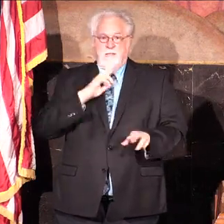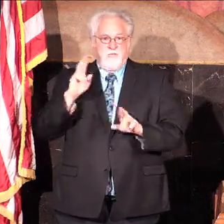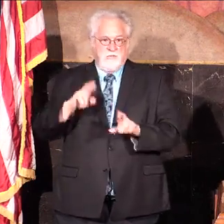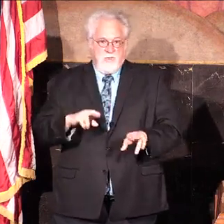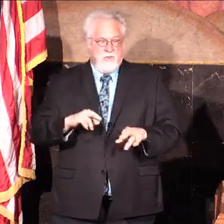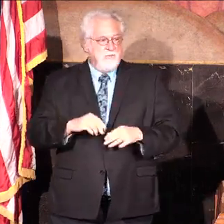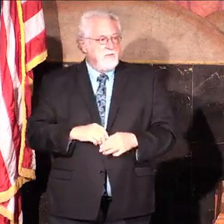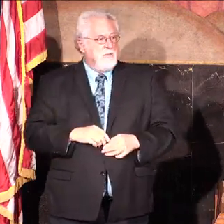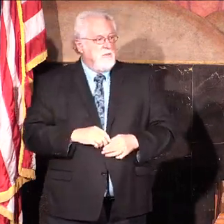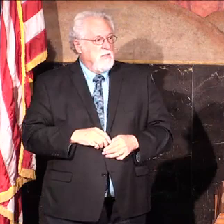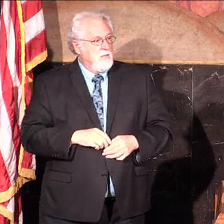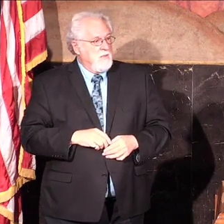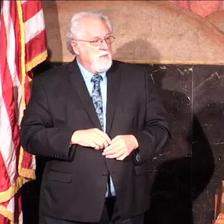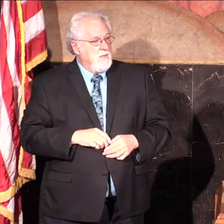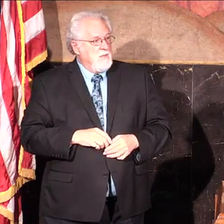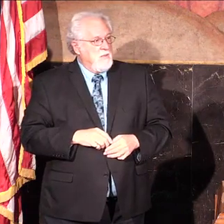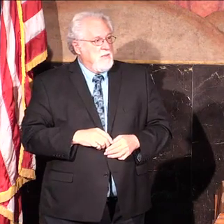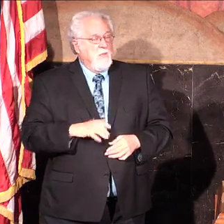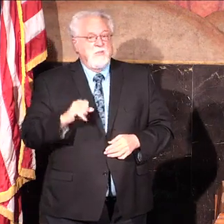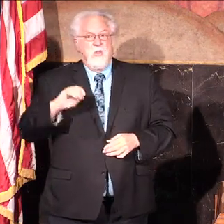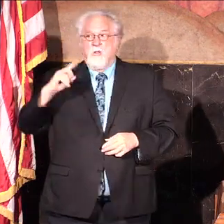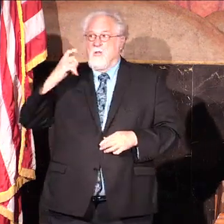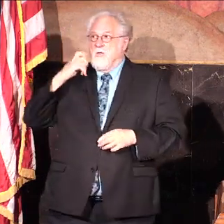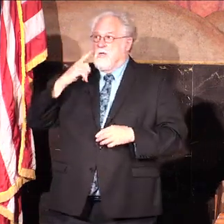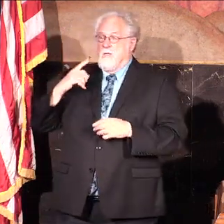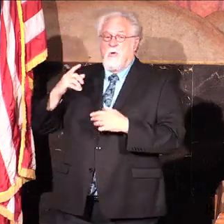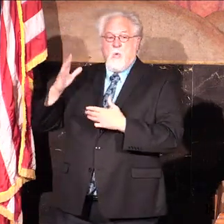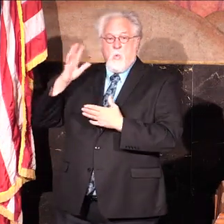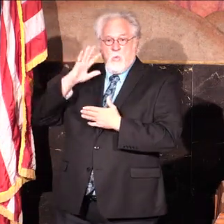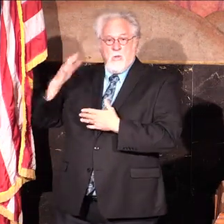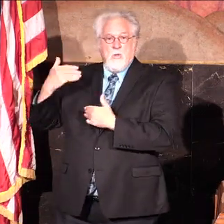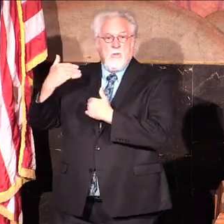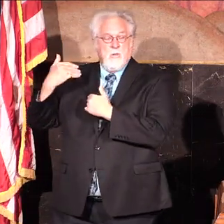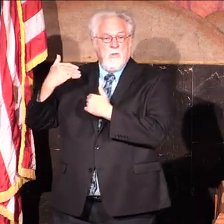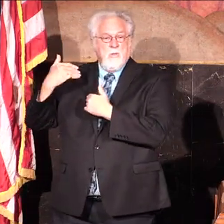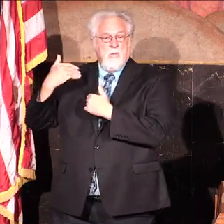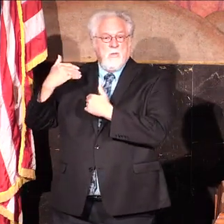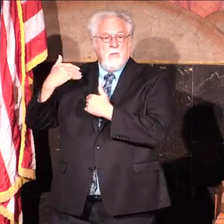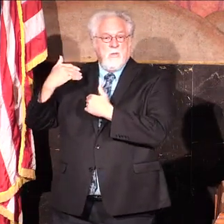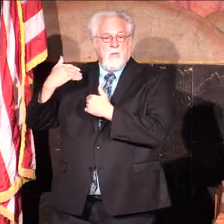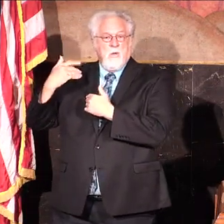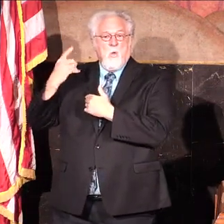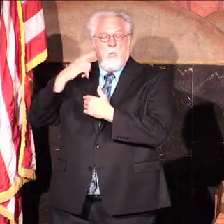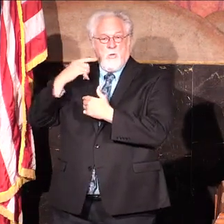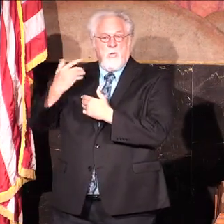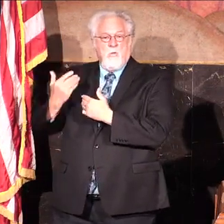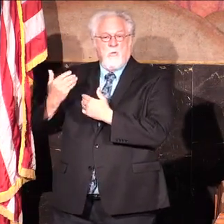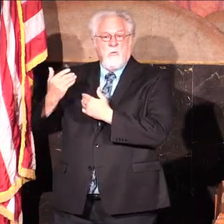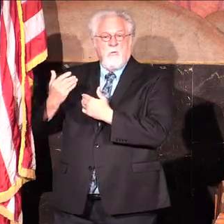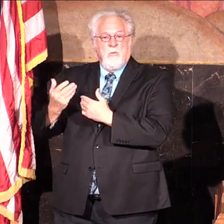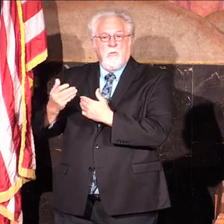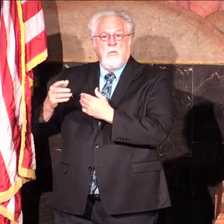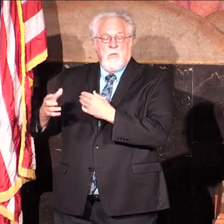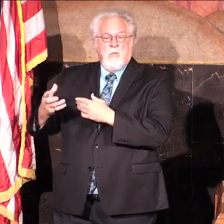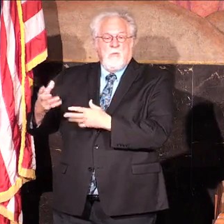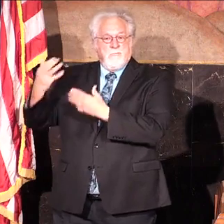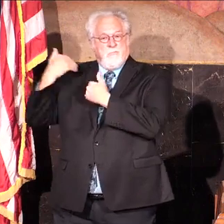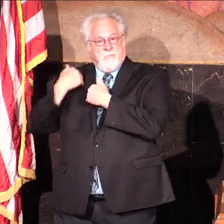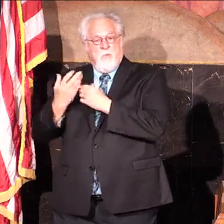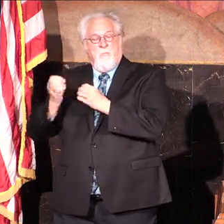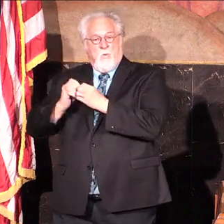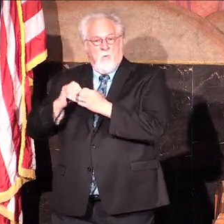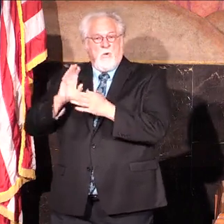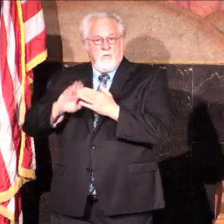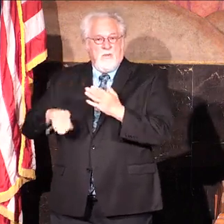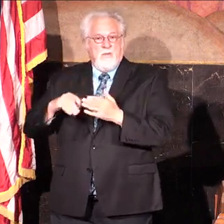response in a way that the federal government will be responsible for more than would typically be the